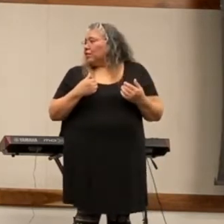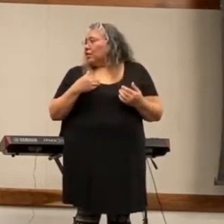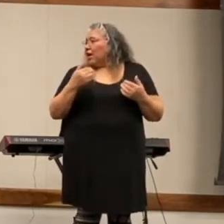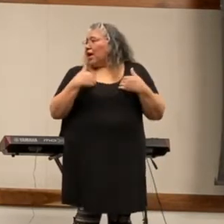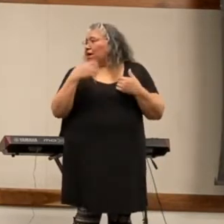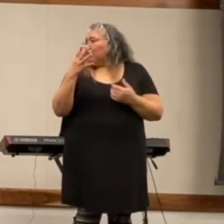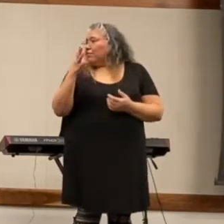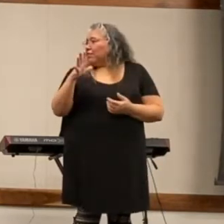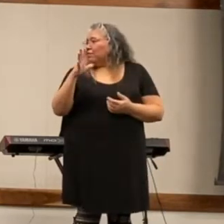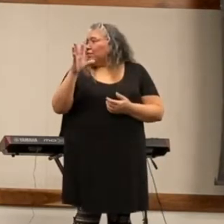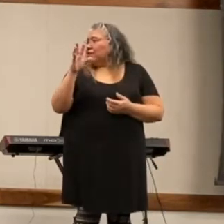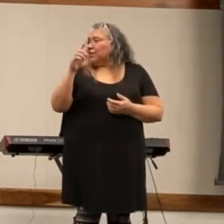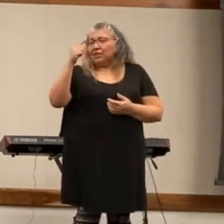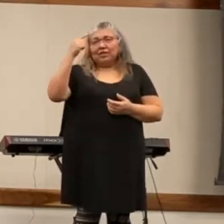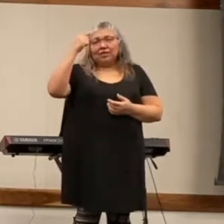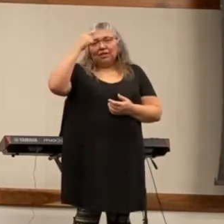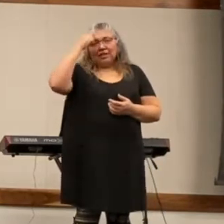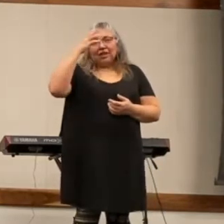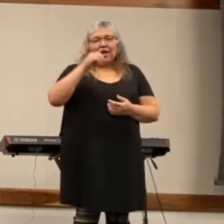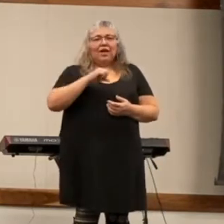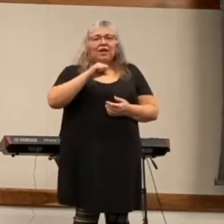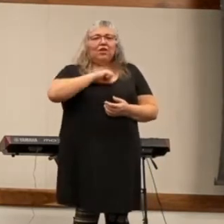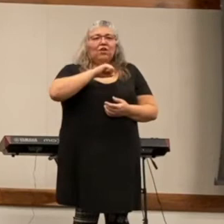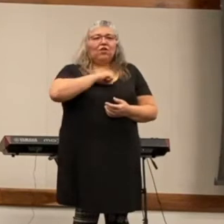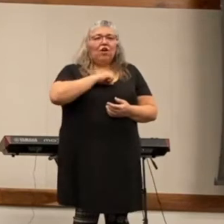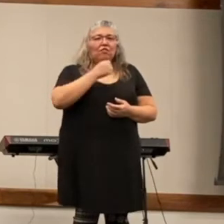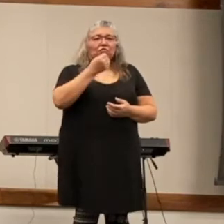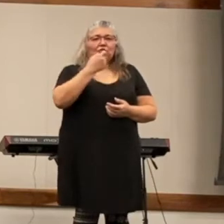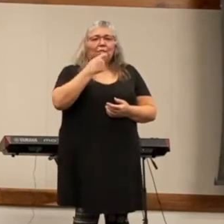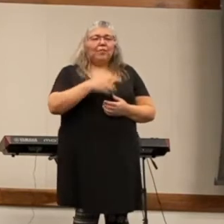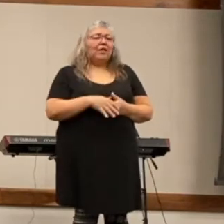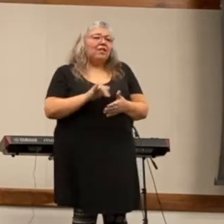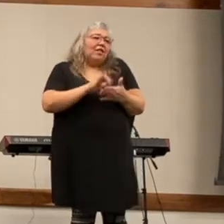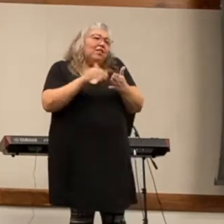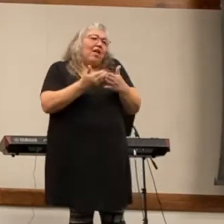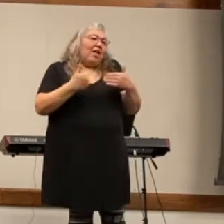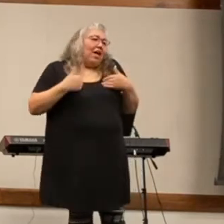I've got 50 cents and a Kaftra. That's all I got left.